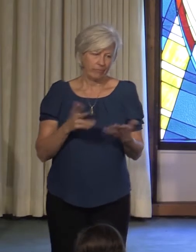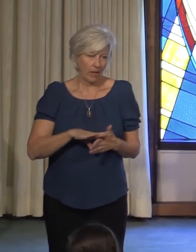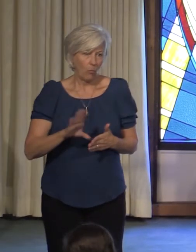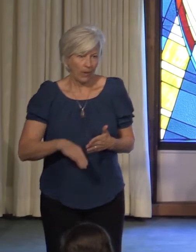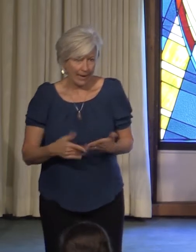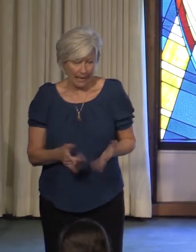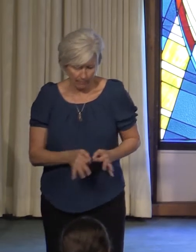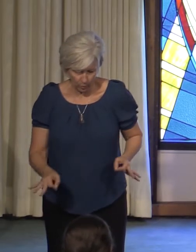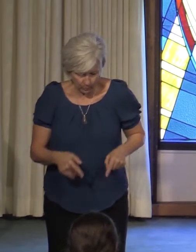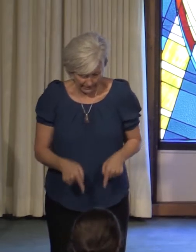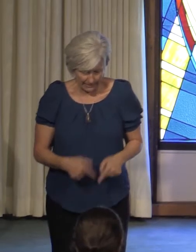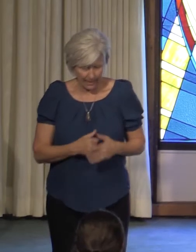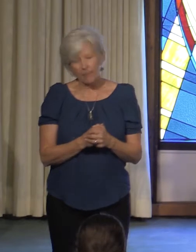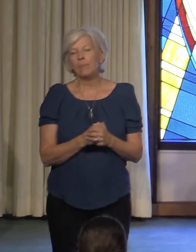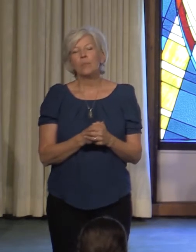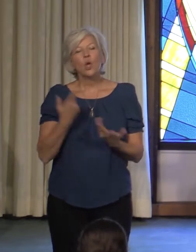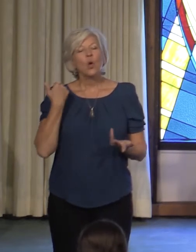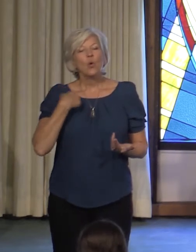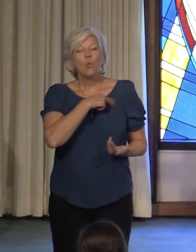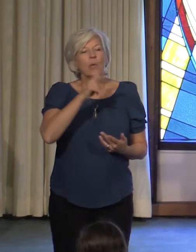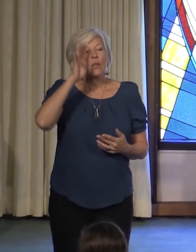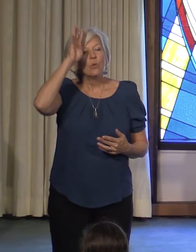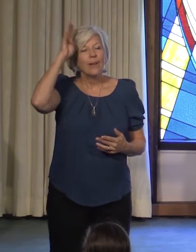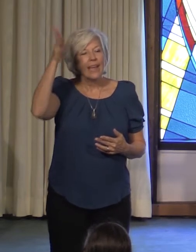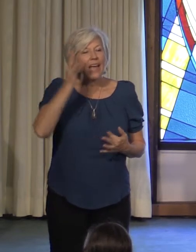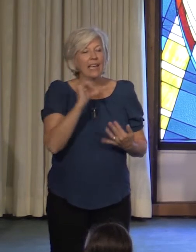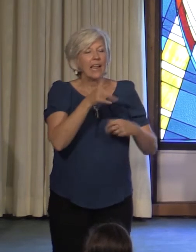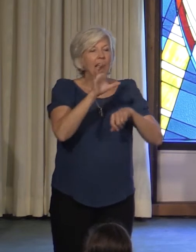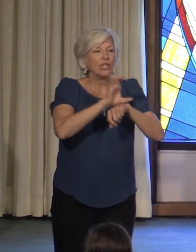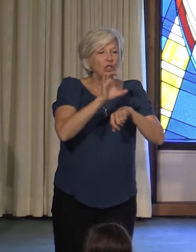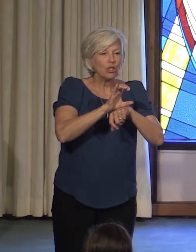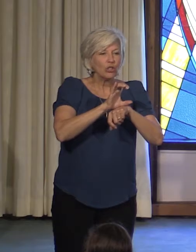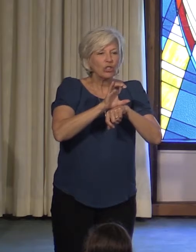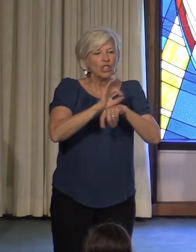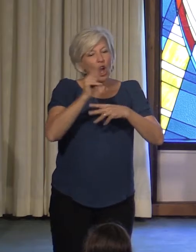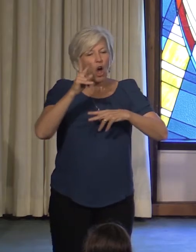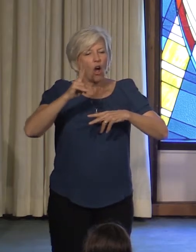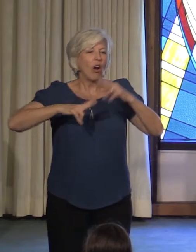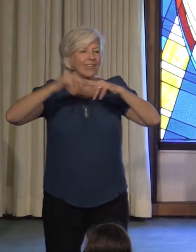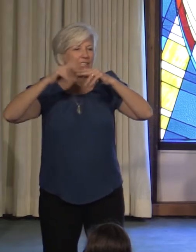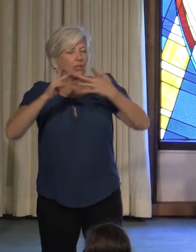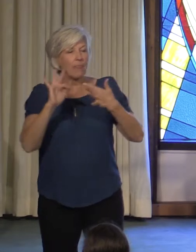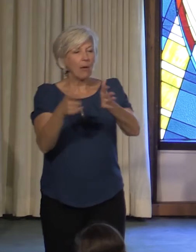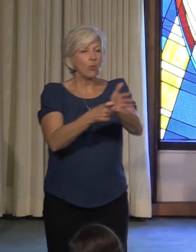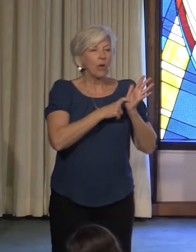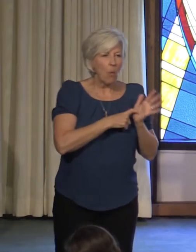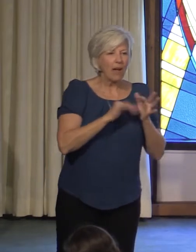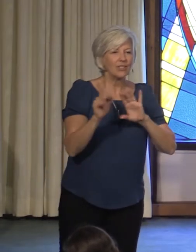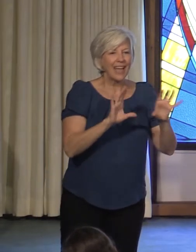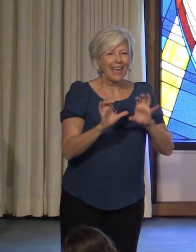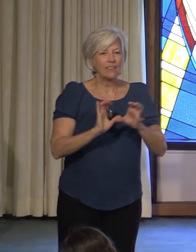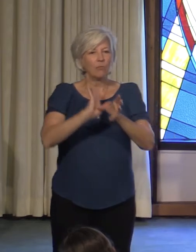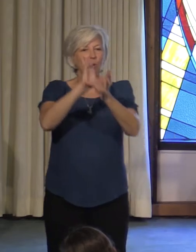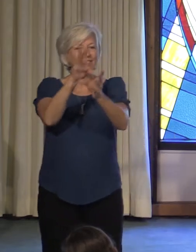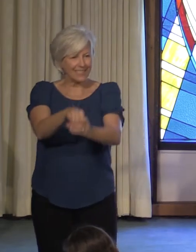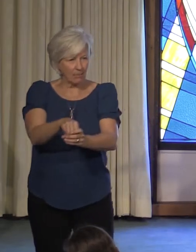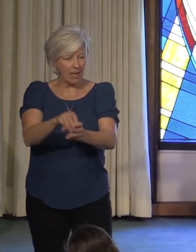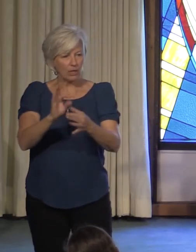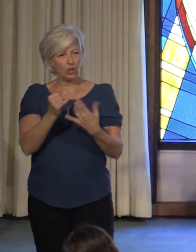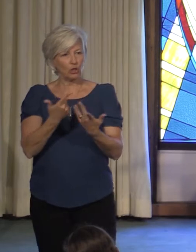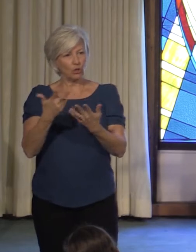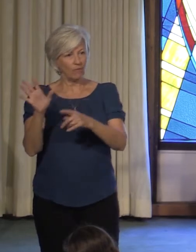was this statement. We create a church architecture that requires active participation to function and